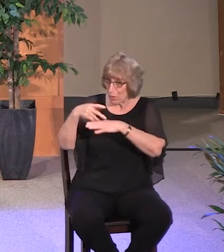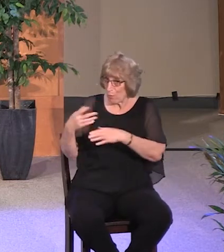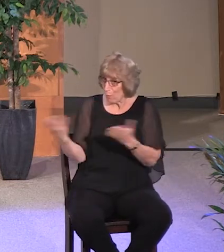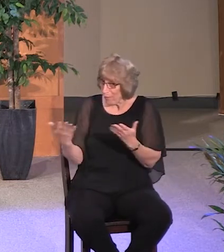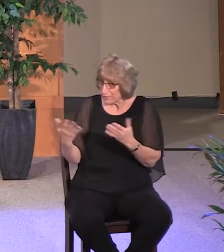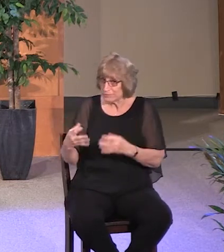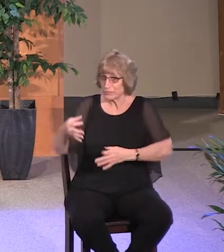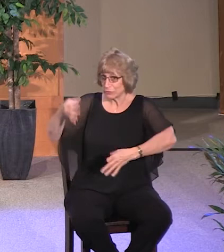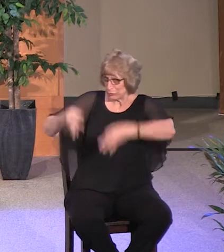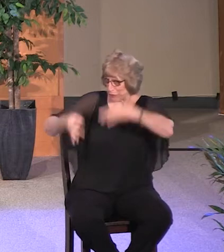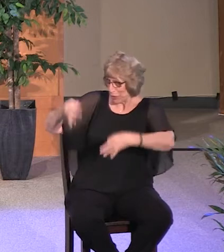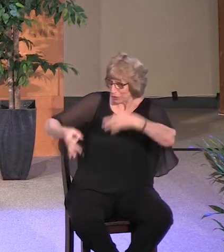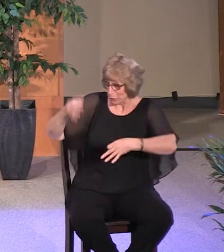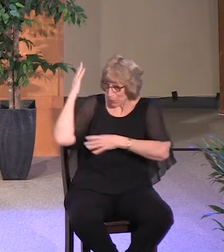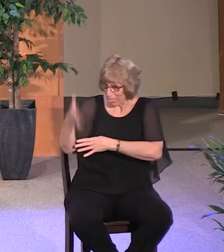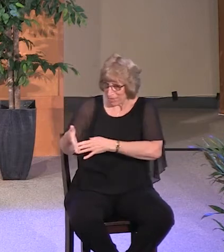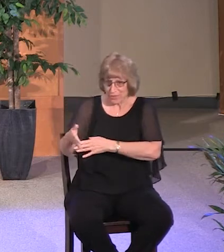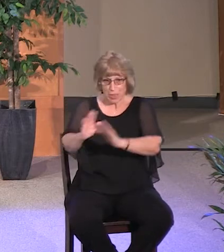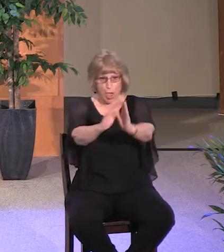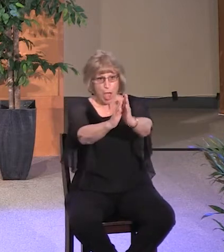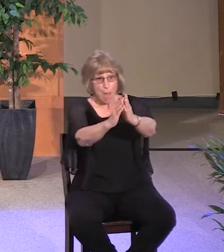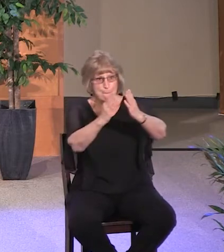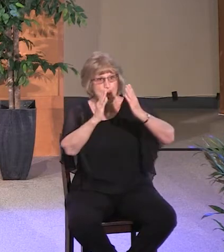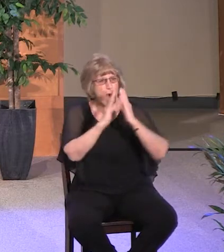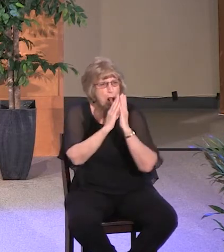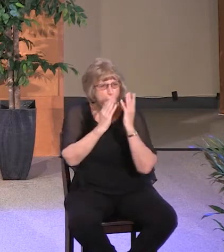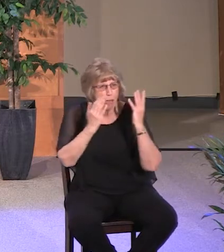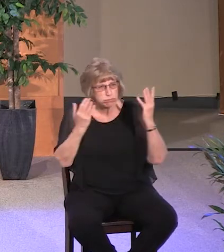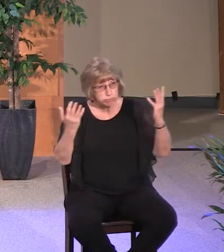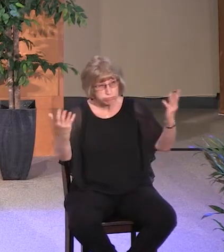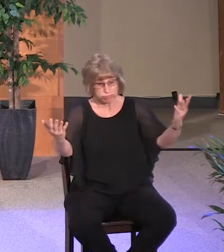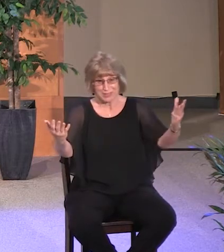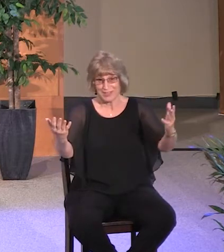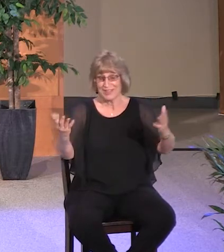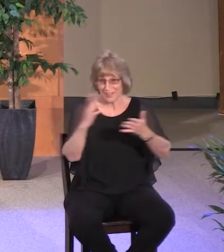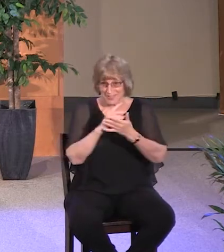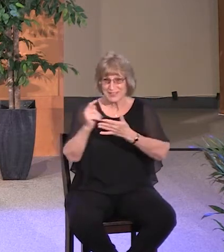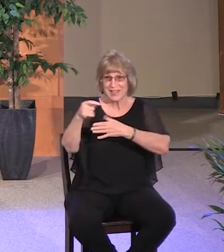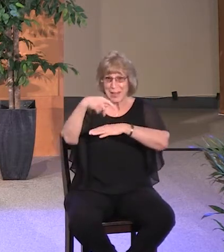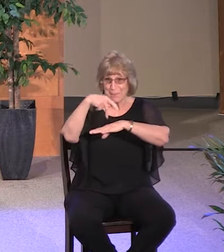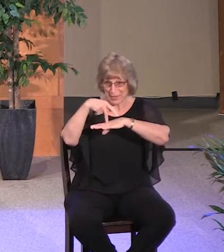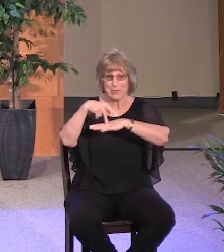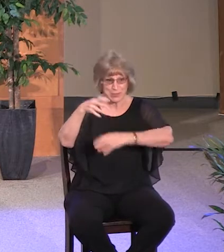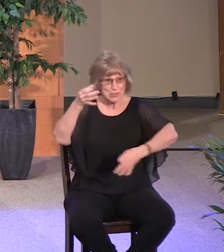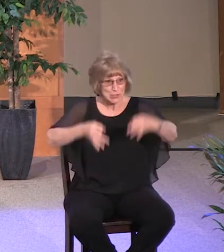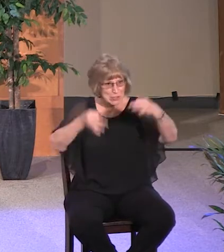That's right. What? The big book? Yes. Right. St. Peter is going to judge you. That's